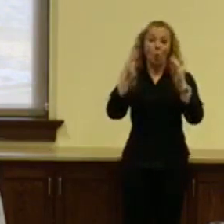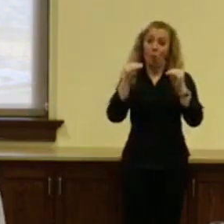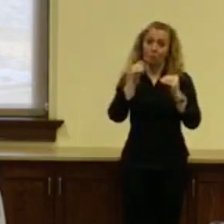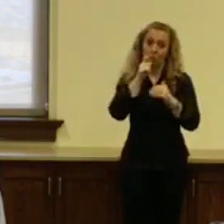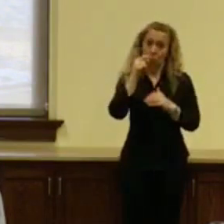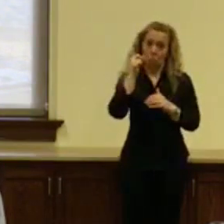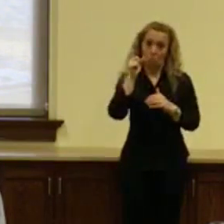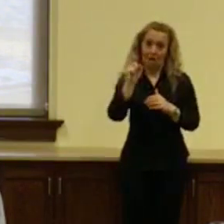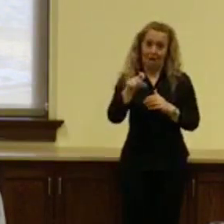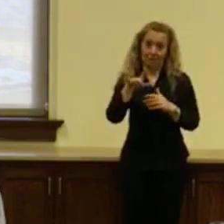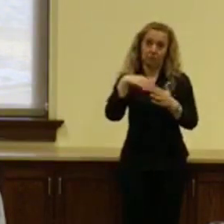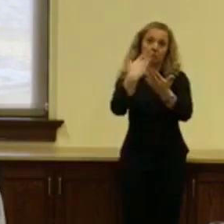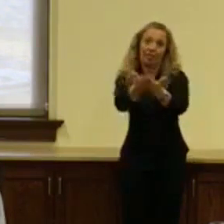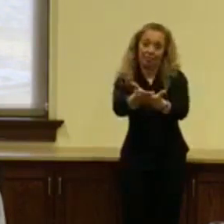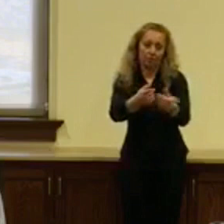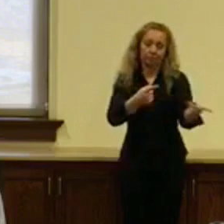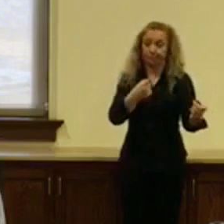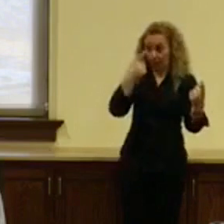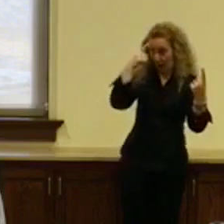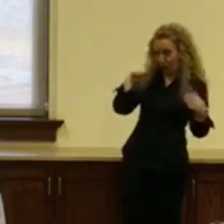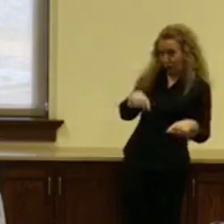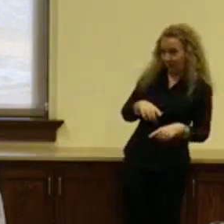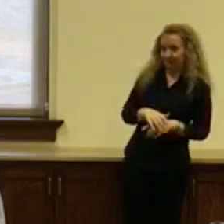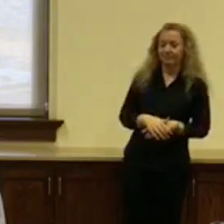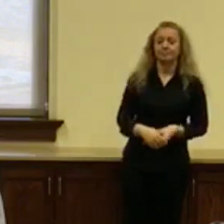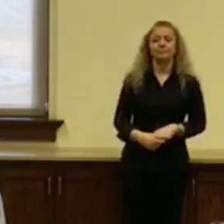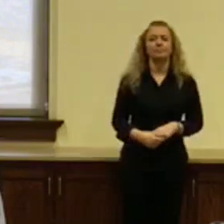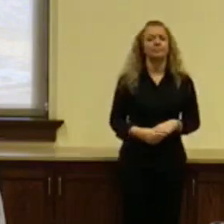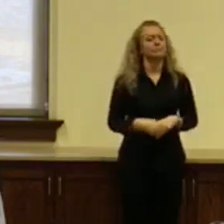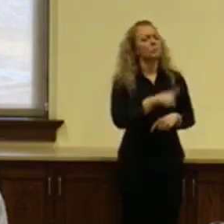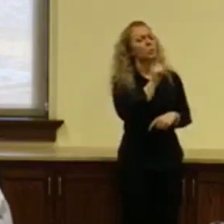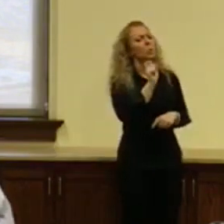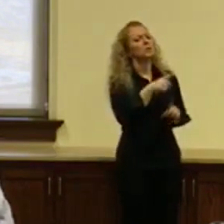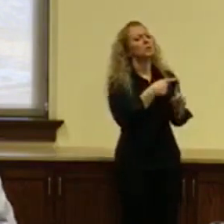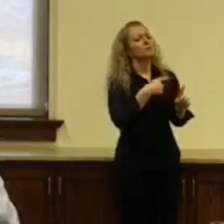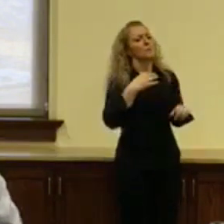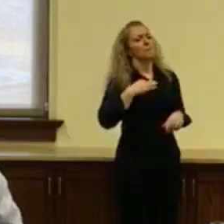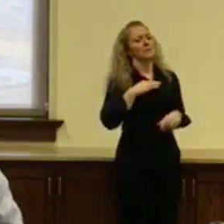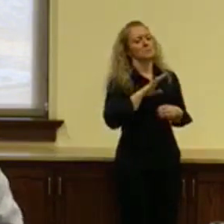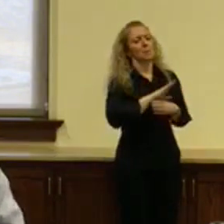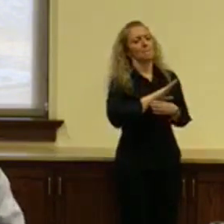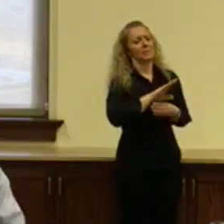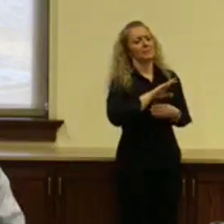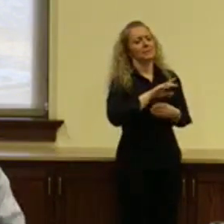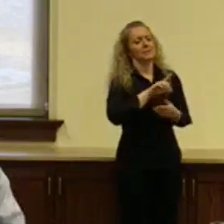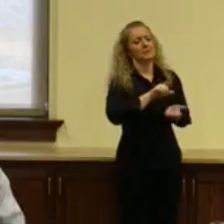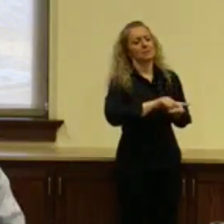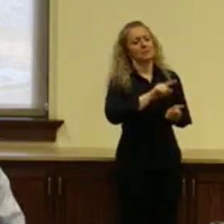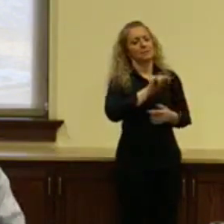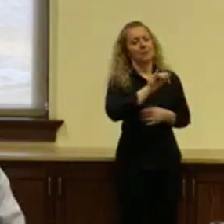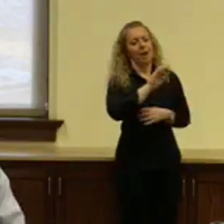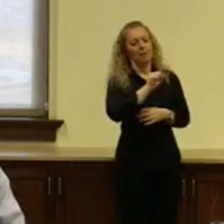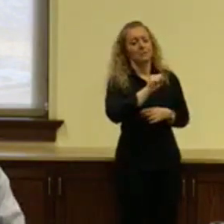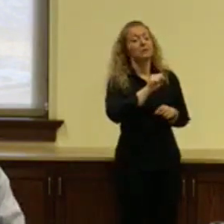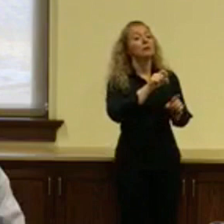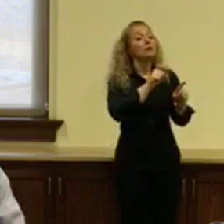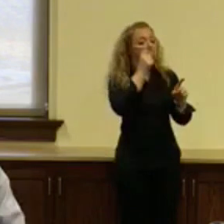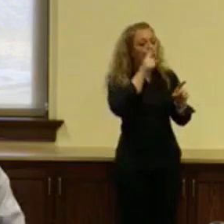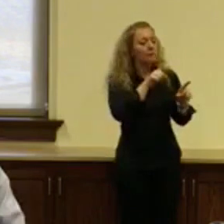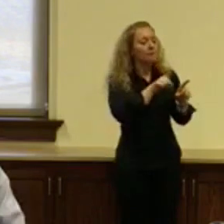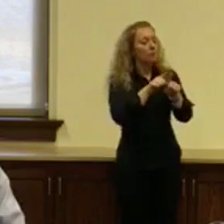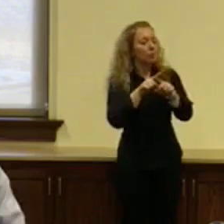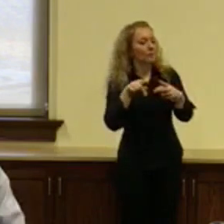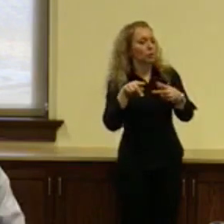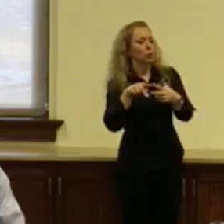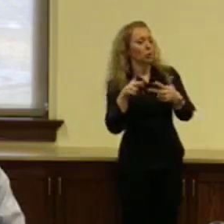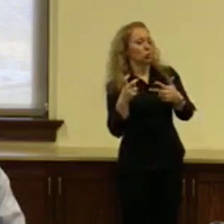see. Agreed. This question is from the Pittsburgh Business Times, but there are also two related questions from other